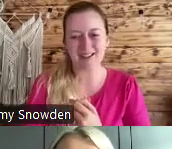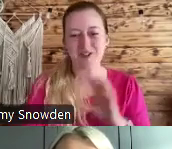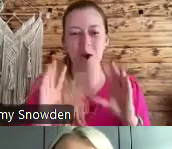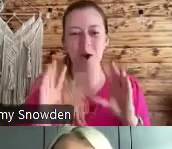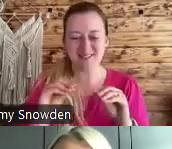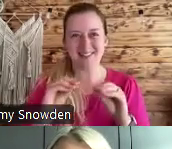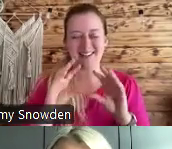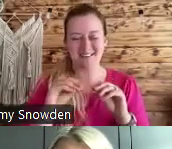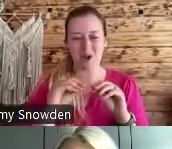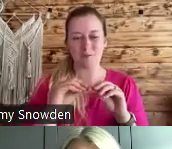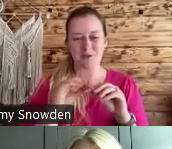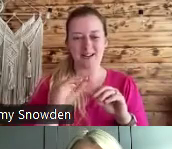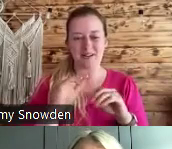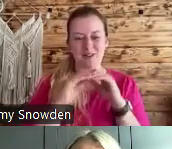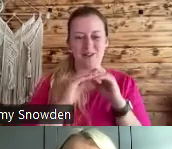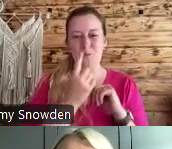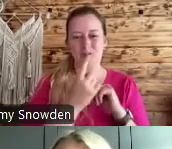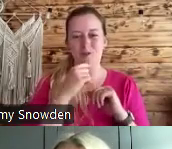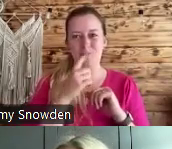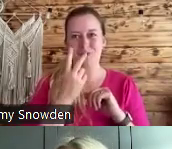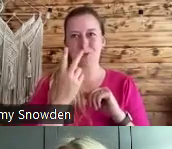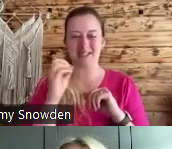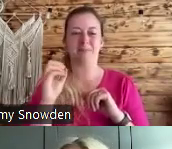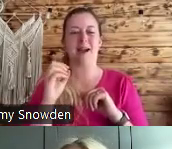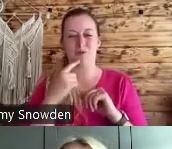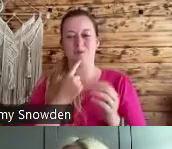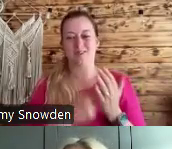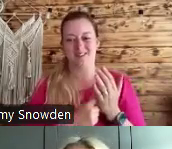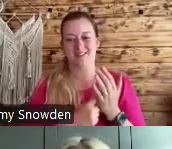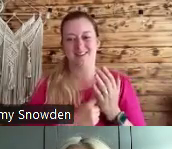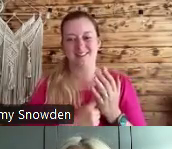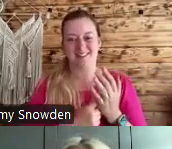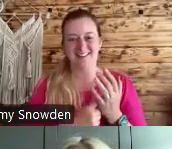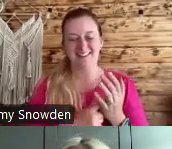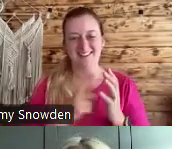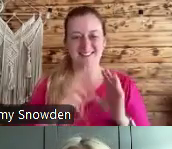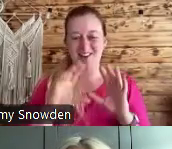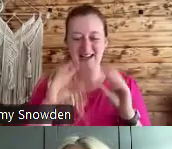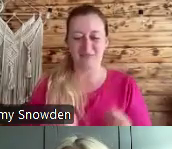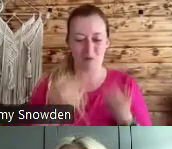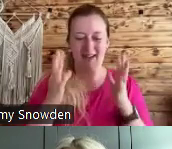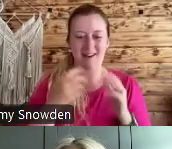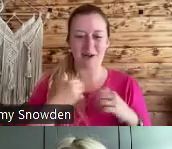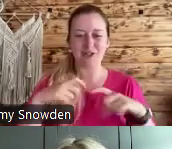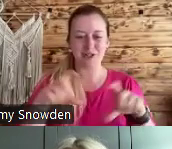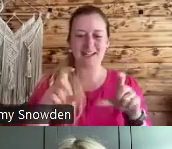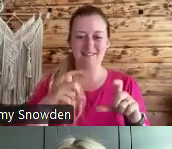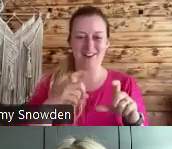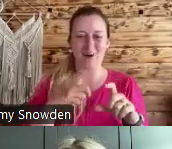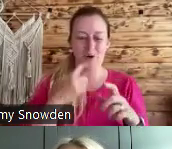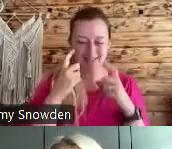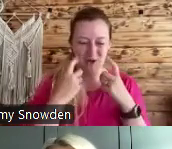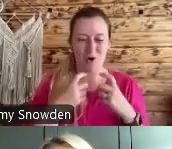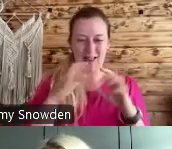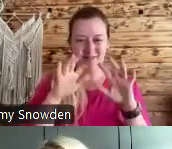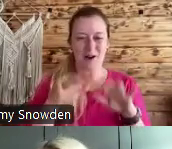I stopped when it got to £120. Yeah. So I give up then. But I should have carried on